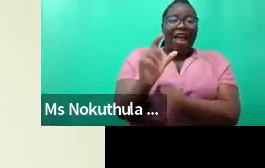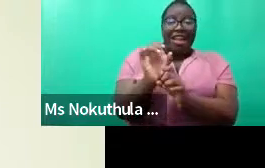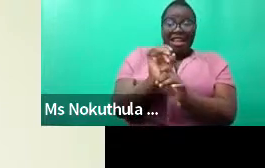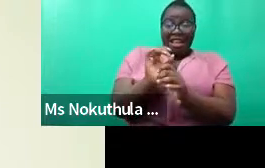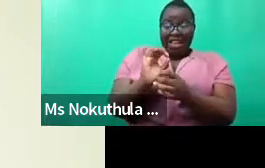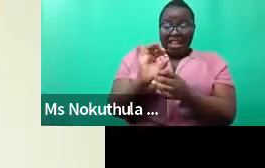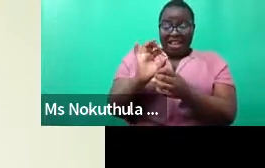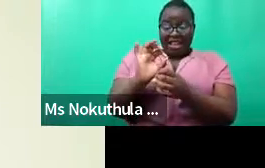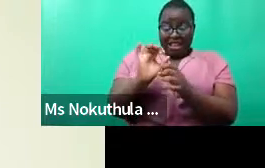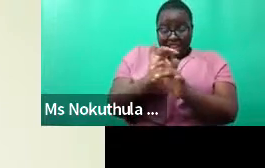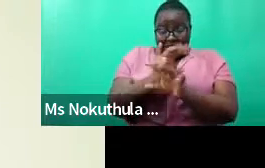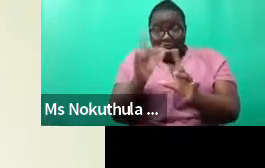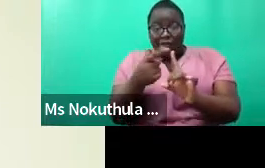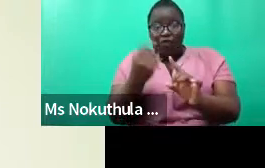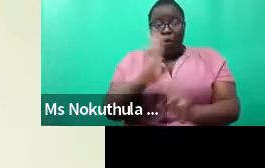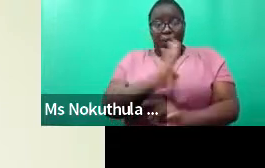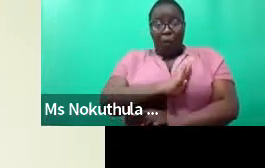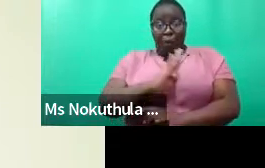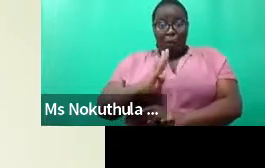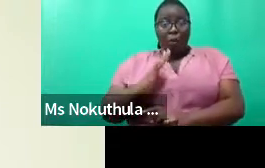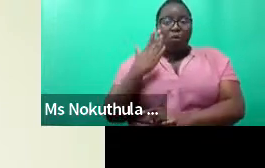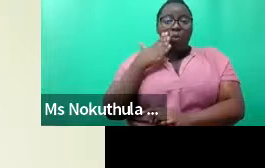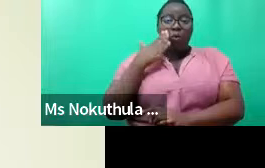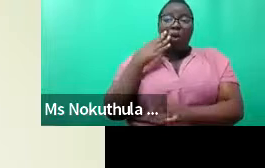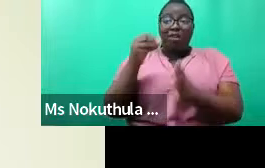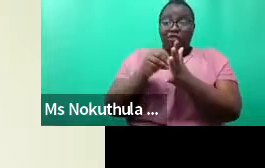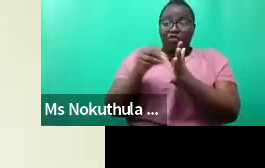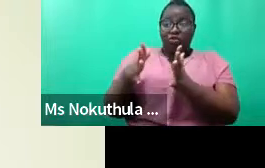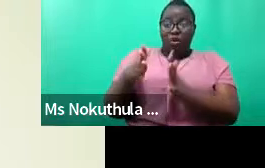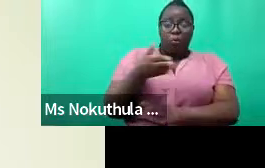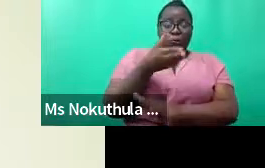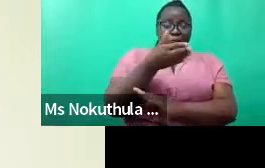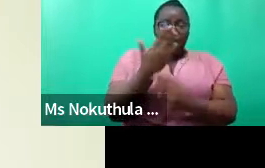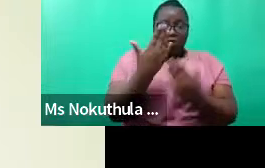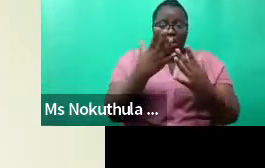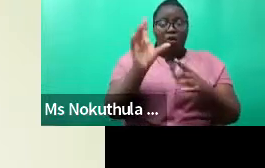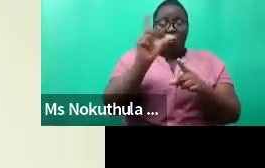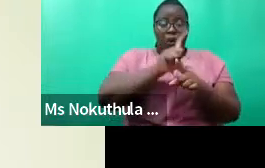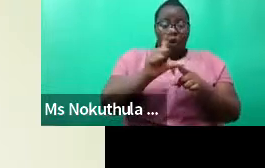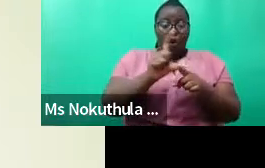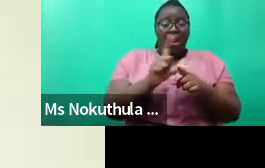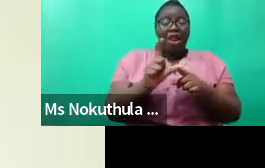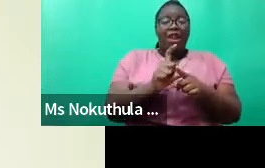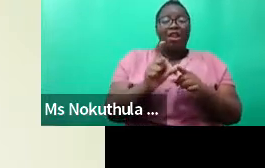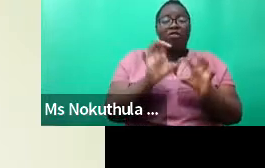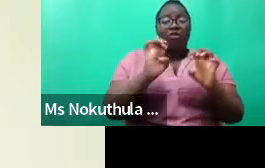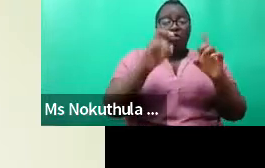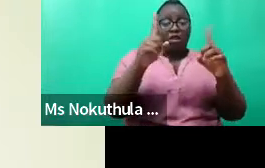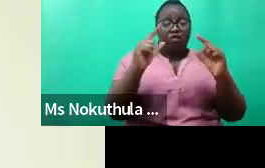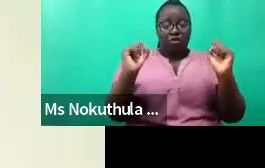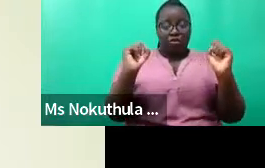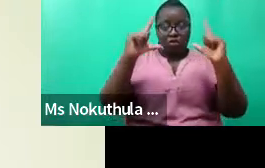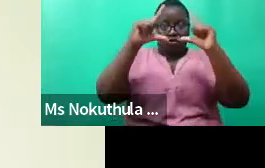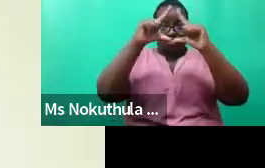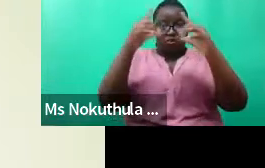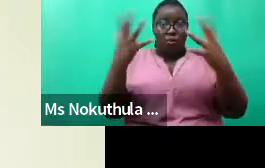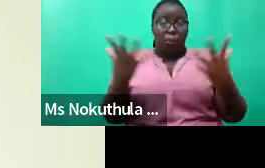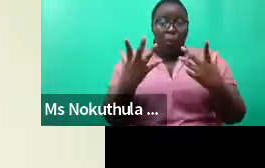enrolled, as well as the Lesotho College of Education, where the study was conducted.